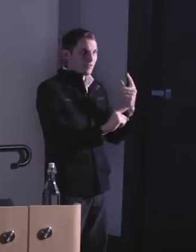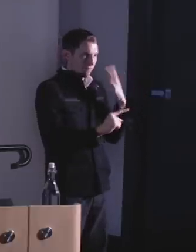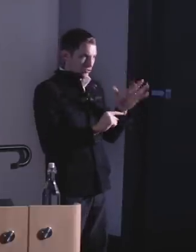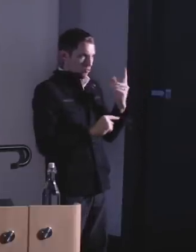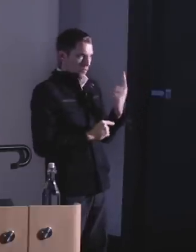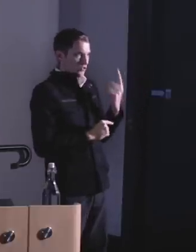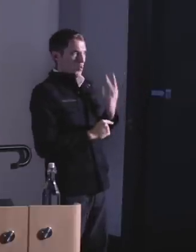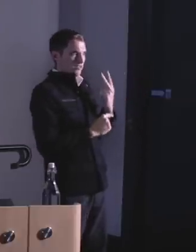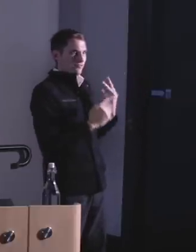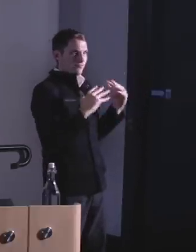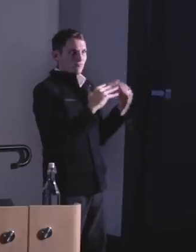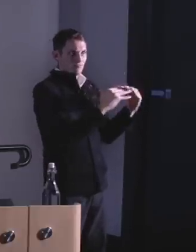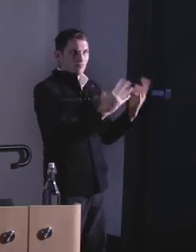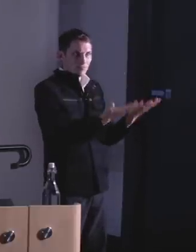twice?